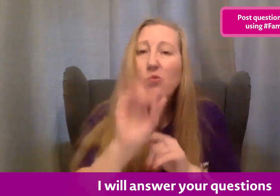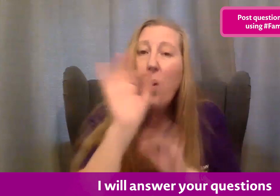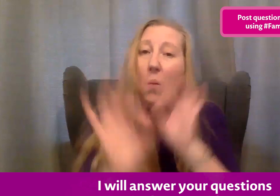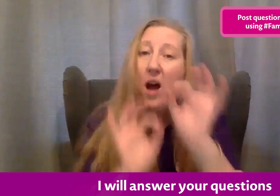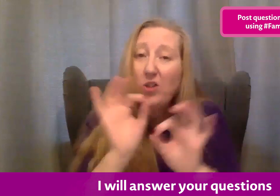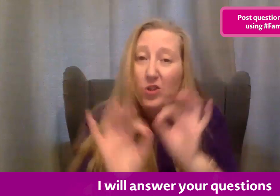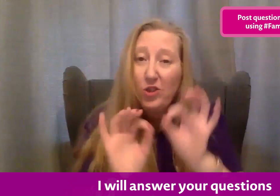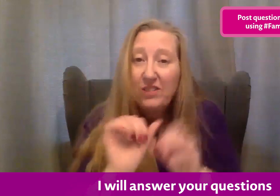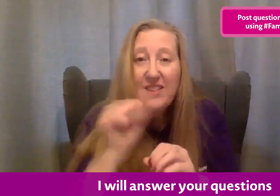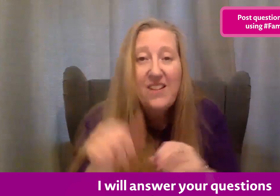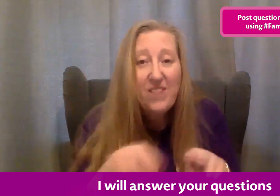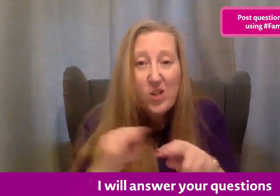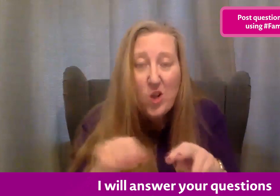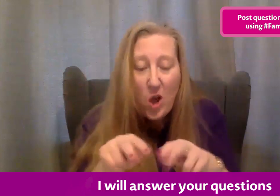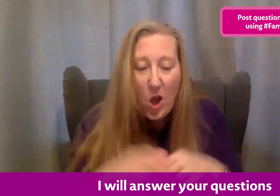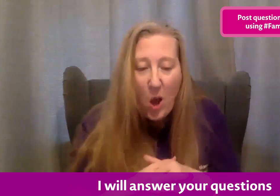I will answer your questions in the next video.